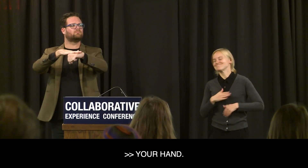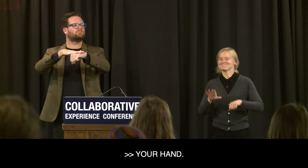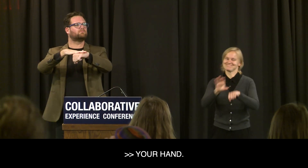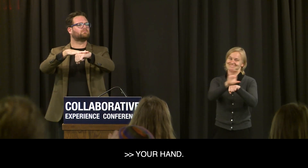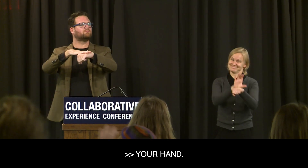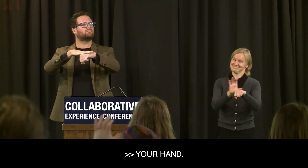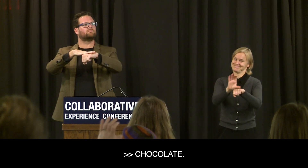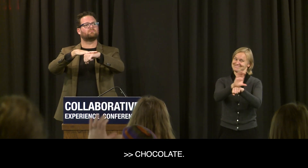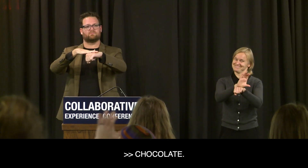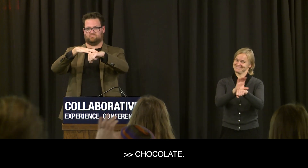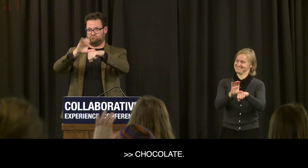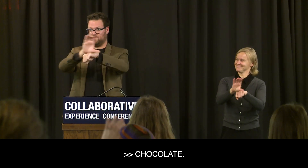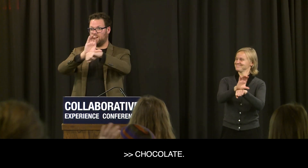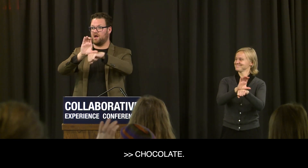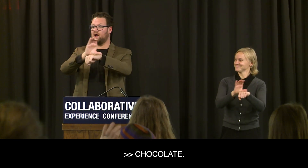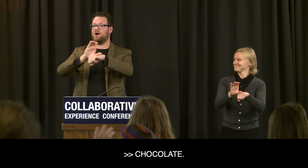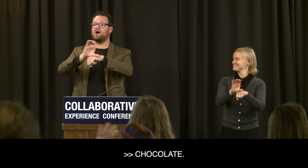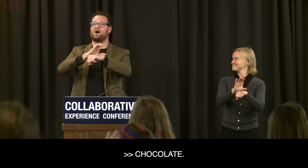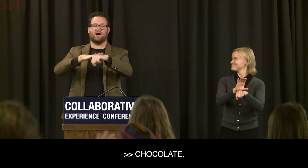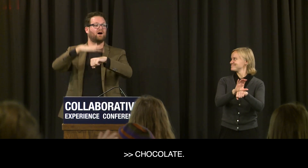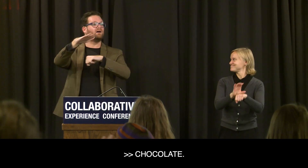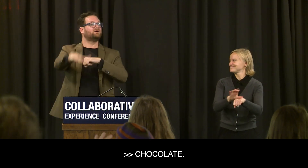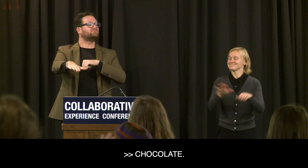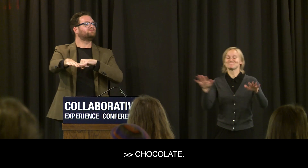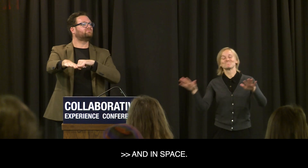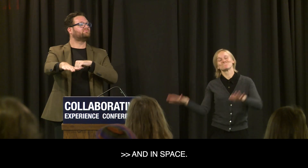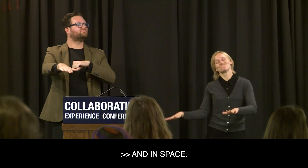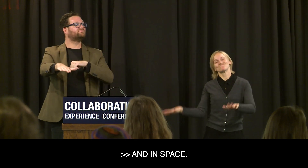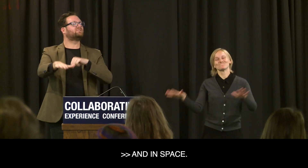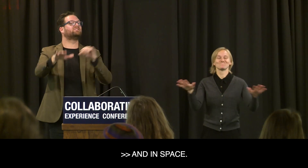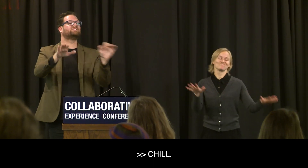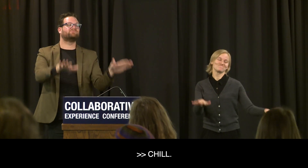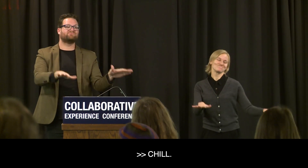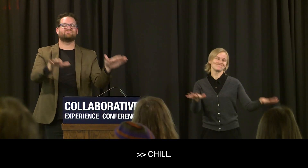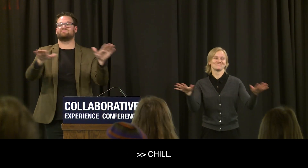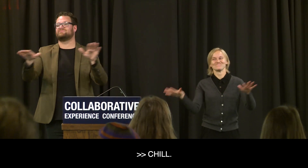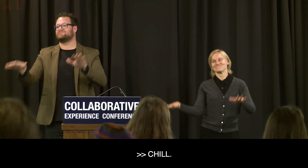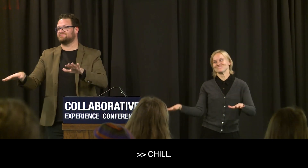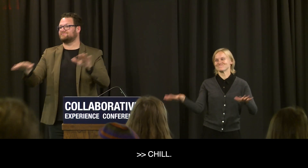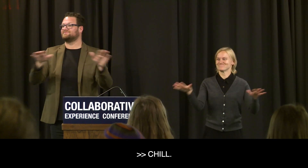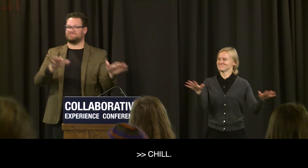hand. Chocolate. And in space. Chill.